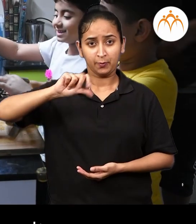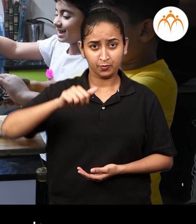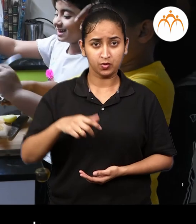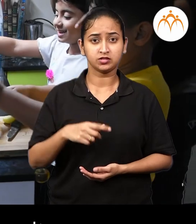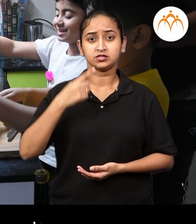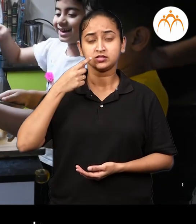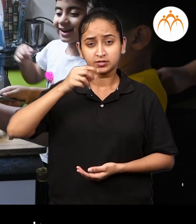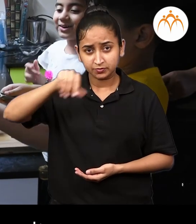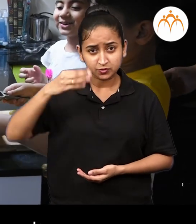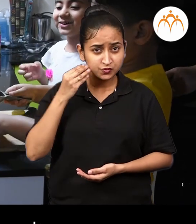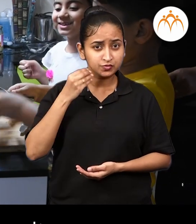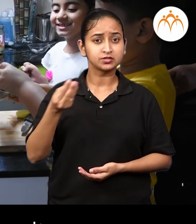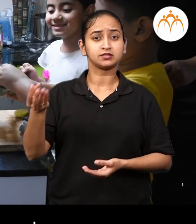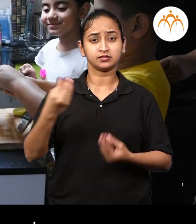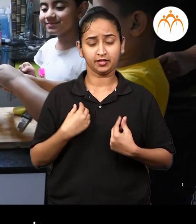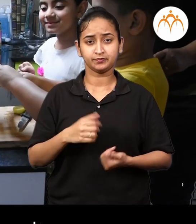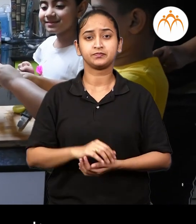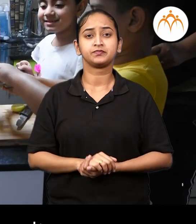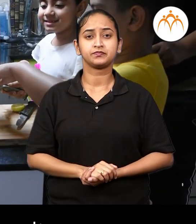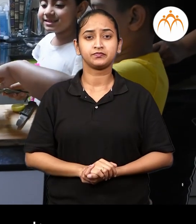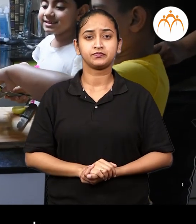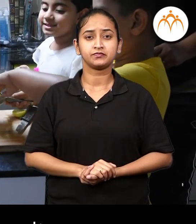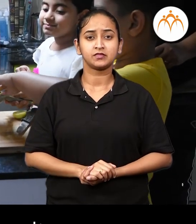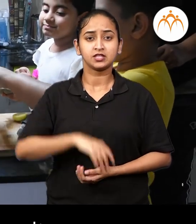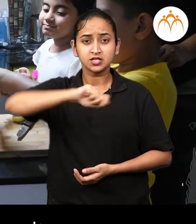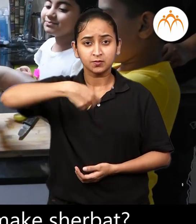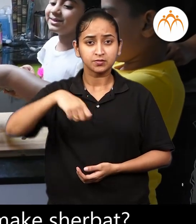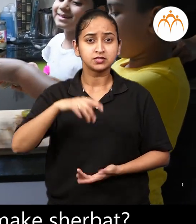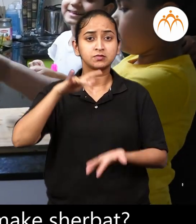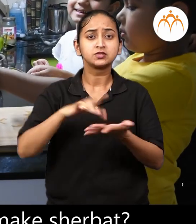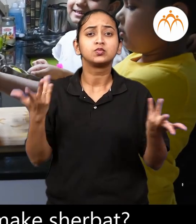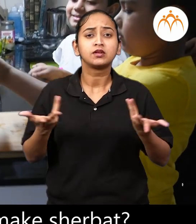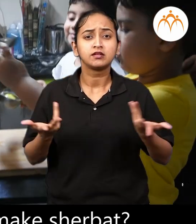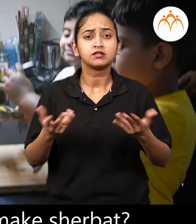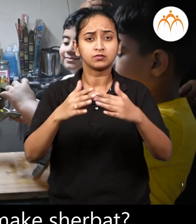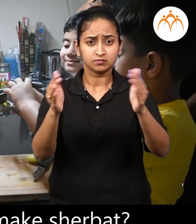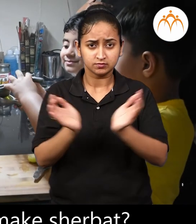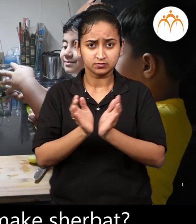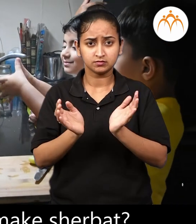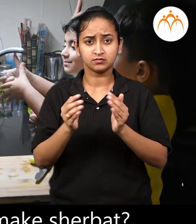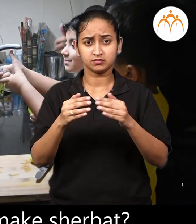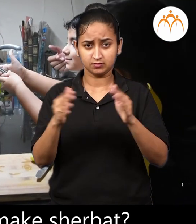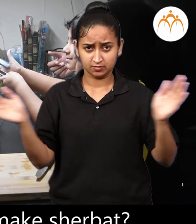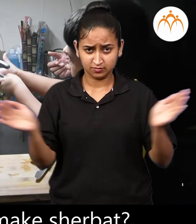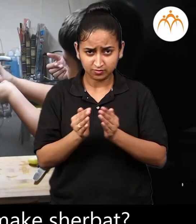lemons, salt, sugar. What will you use to make sherbet?